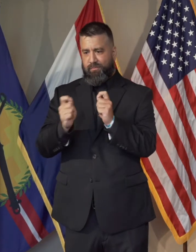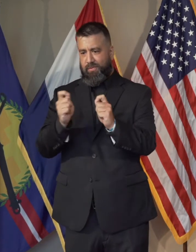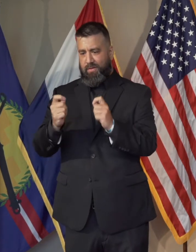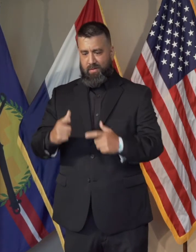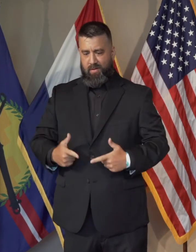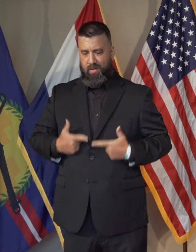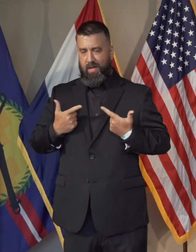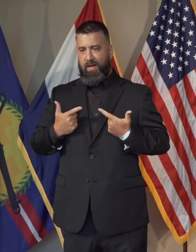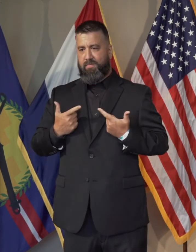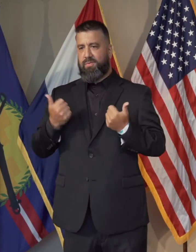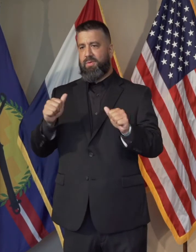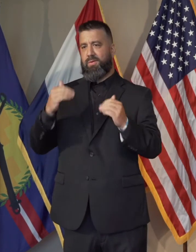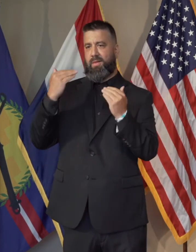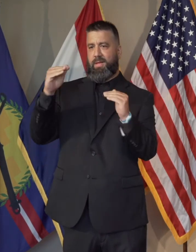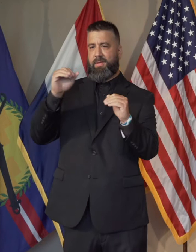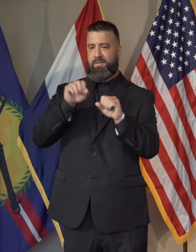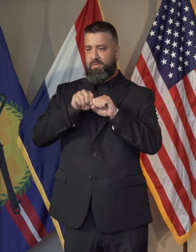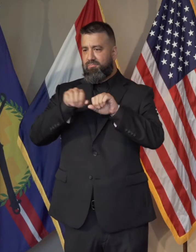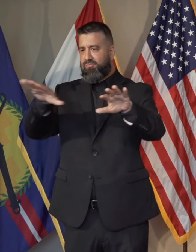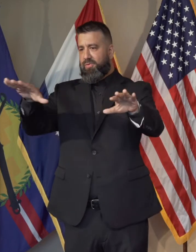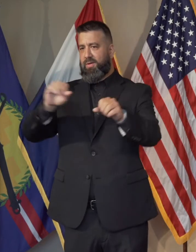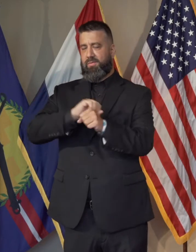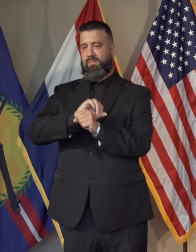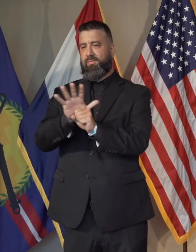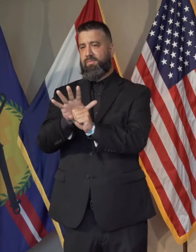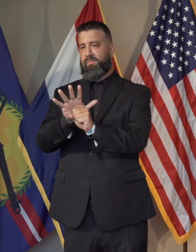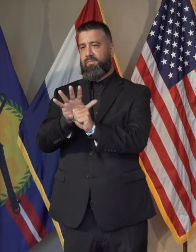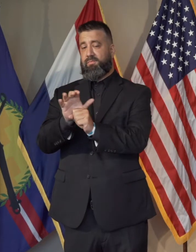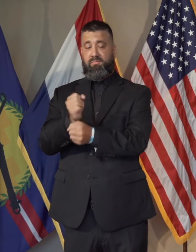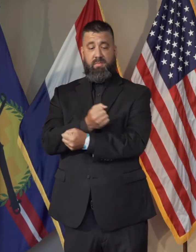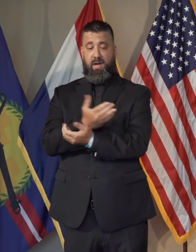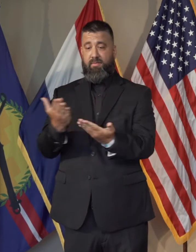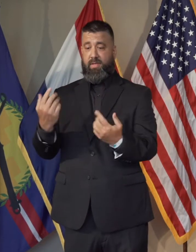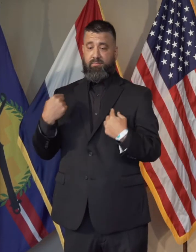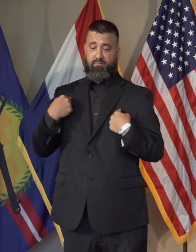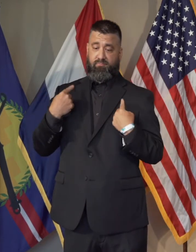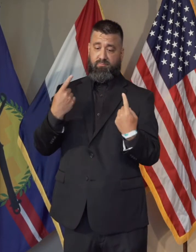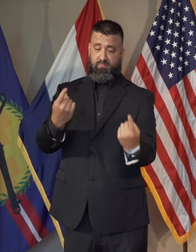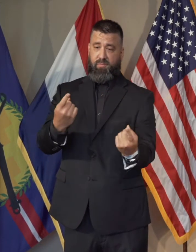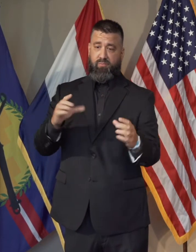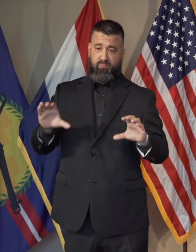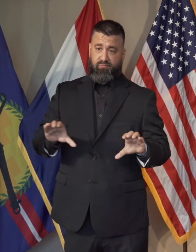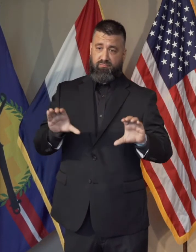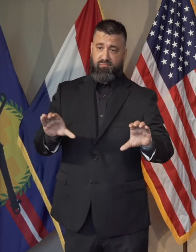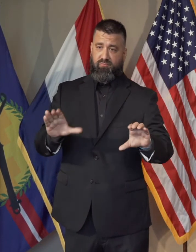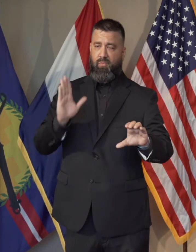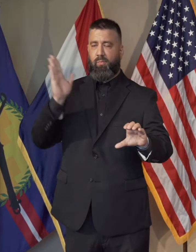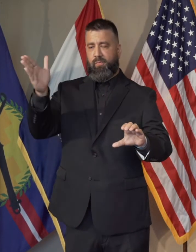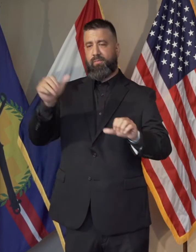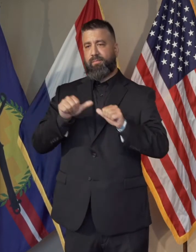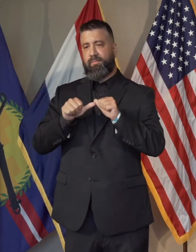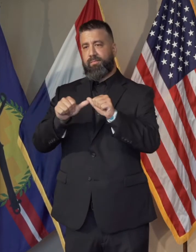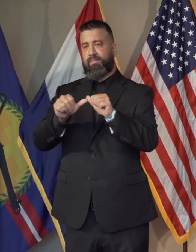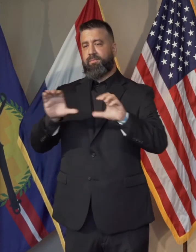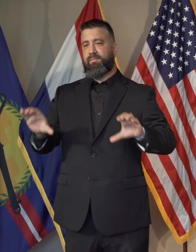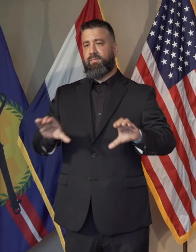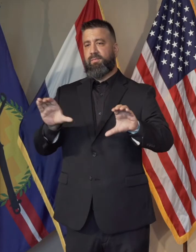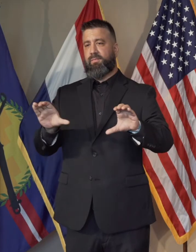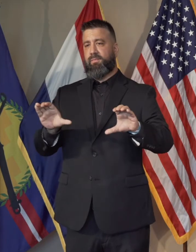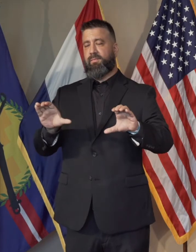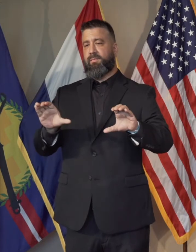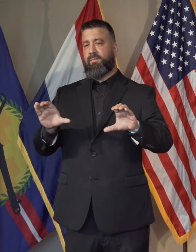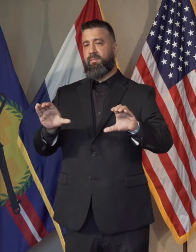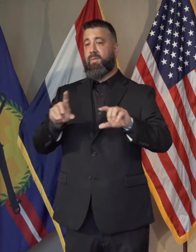community to limit the spread of the virus. But everything we've done to this point and we will continue to do will be to depend